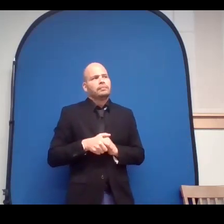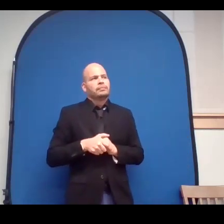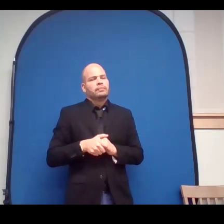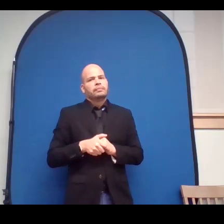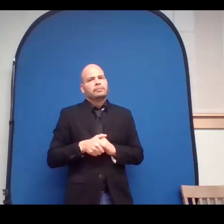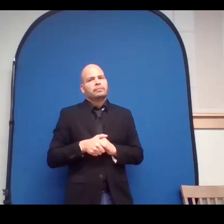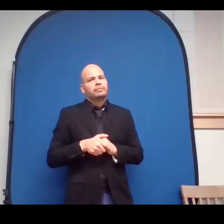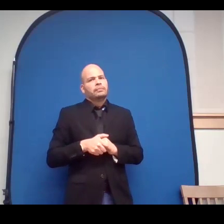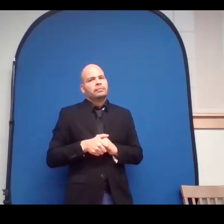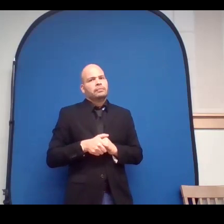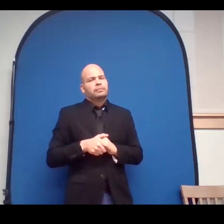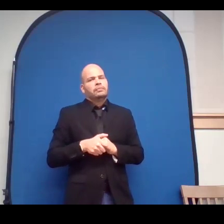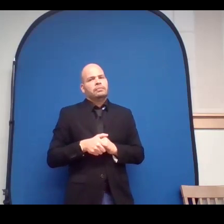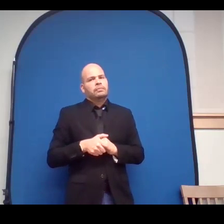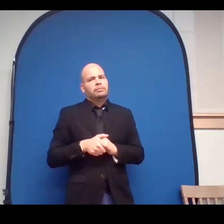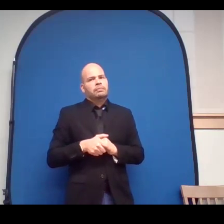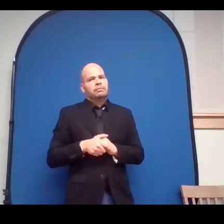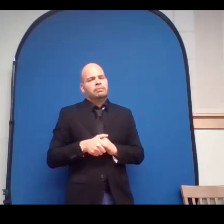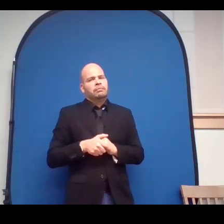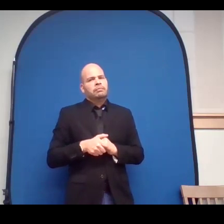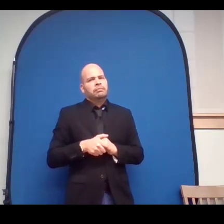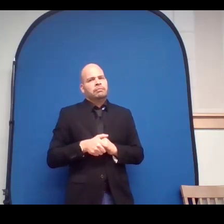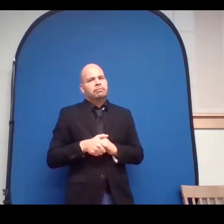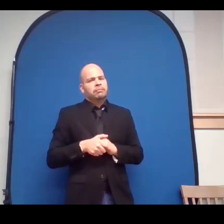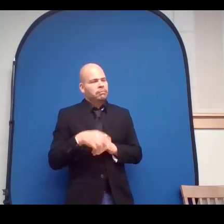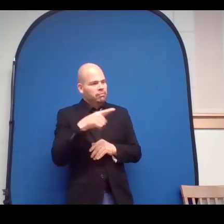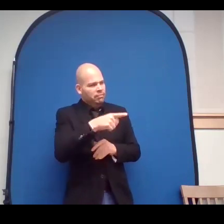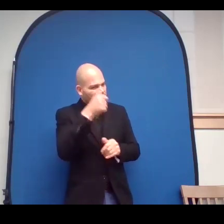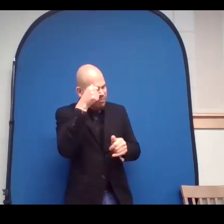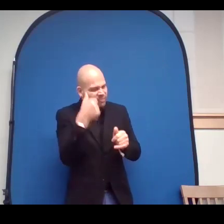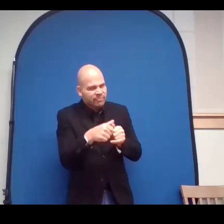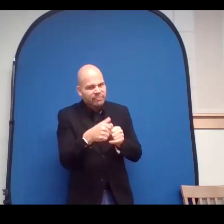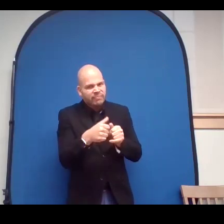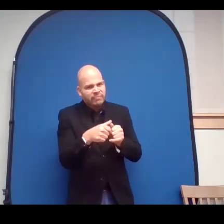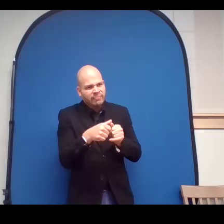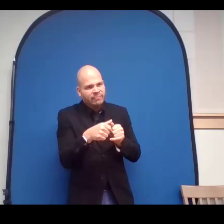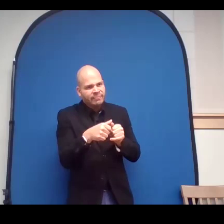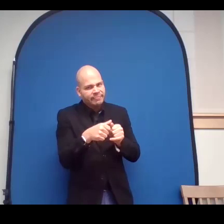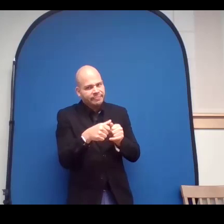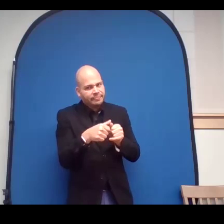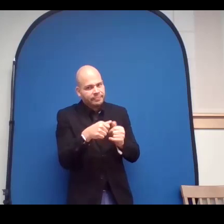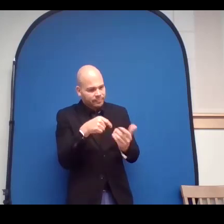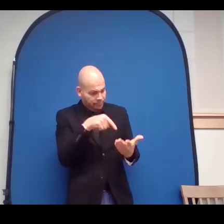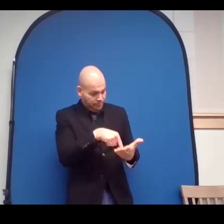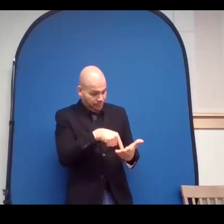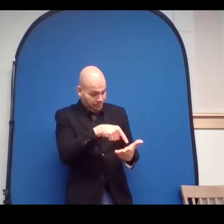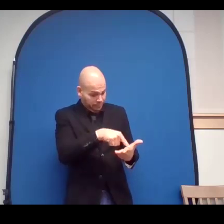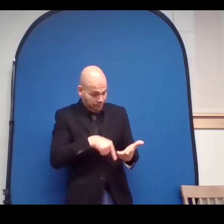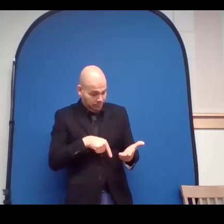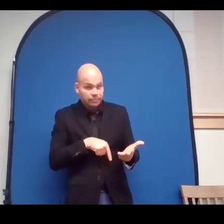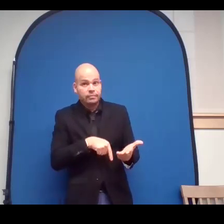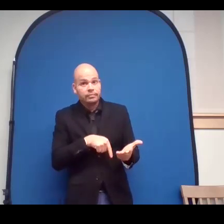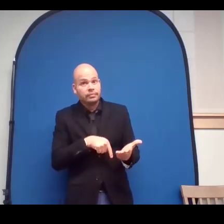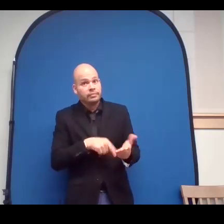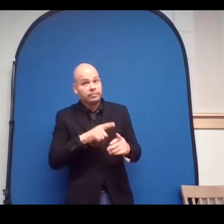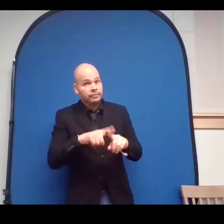what do you recall that's different about this statement? So, the conversation